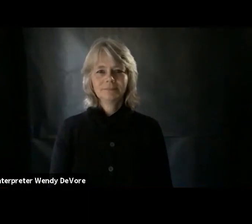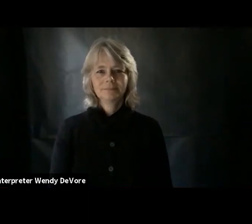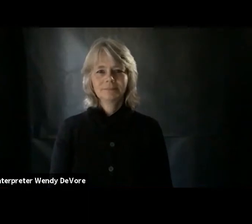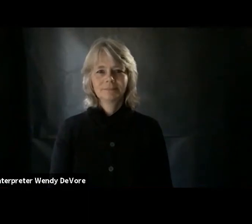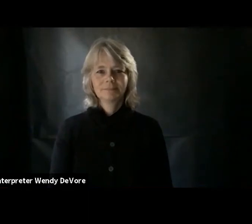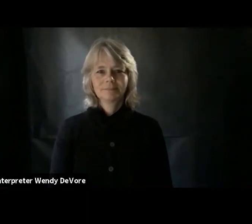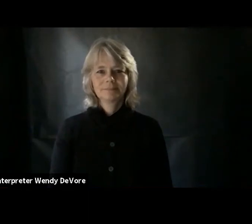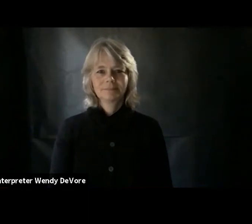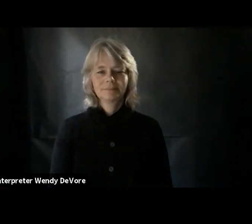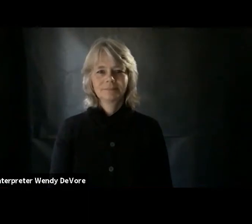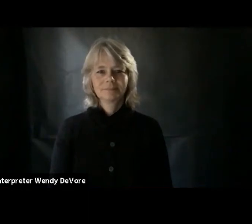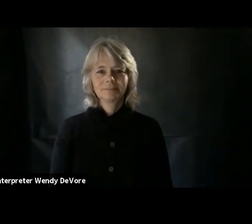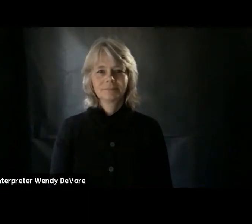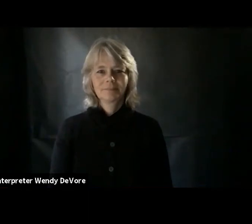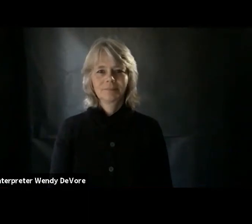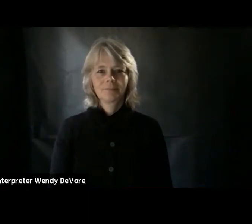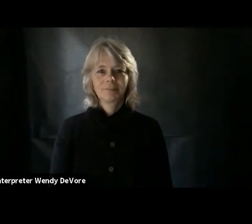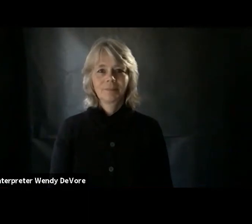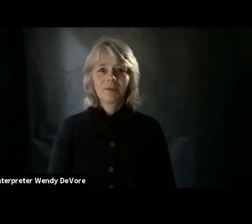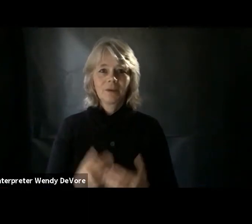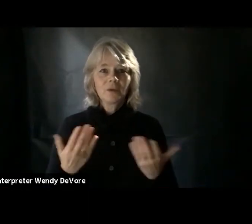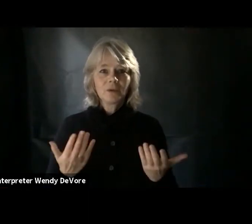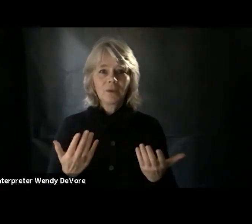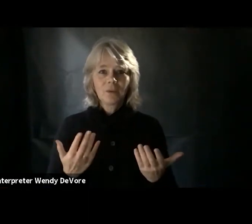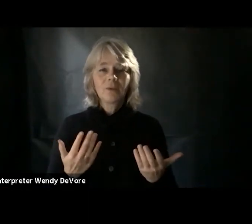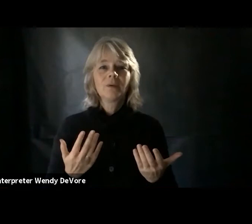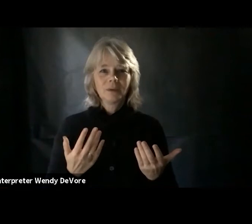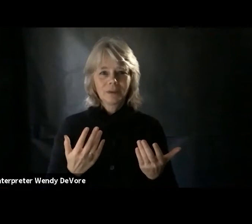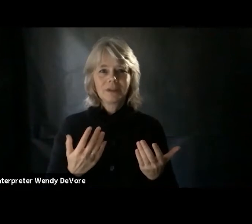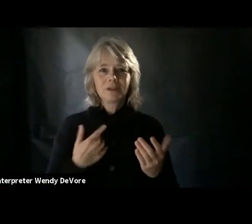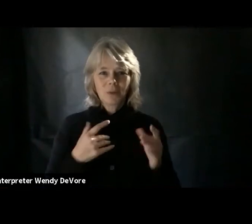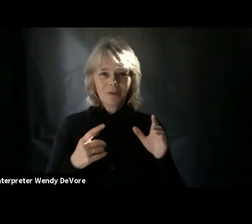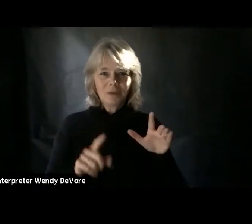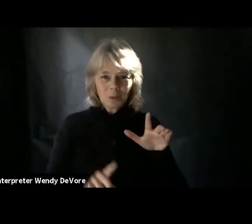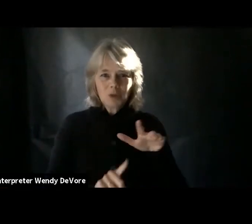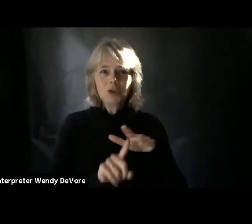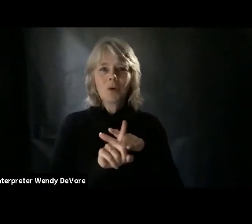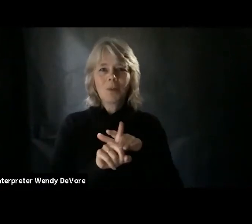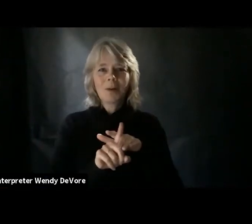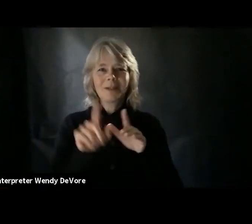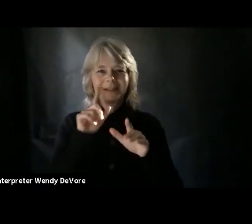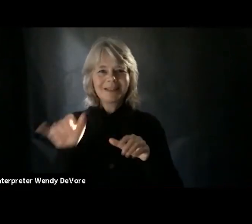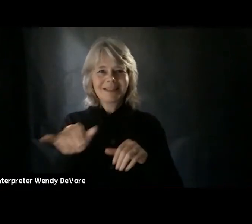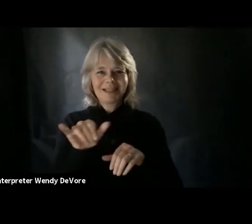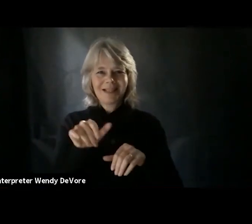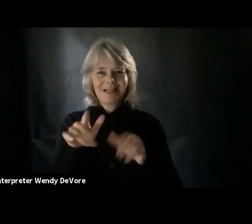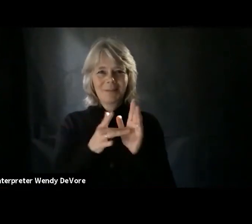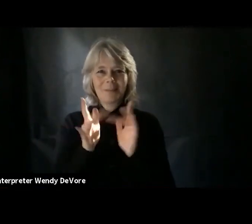And that the actions of showing up, like we saw in today's Bible lesson,